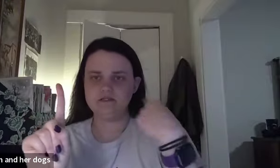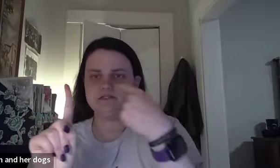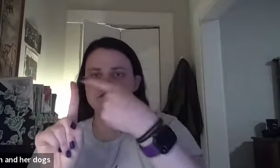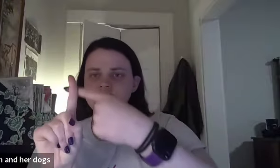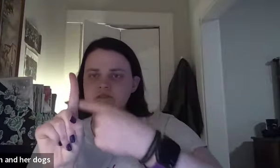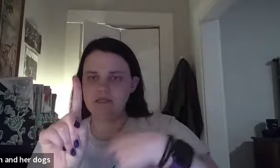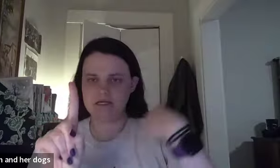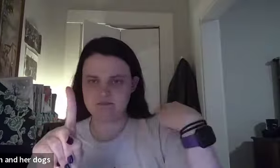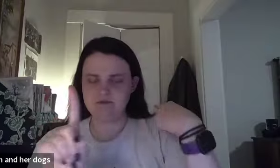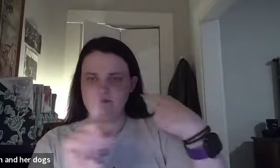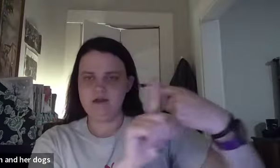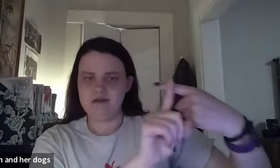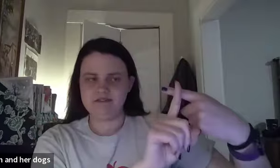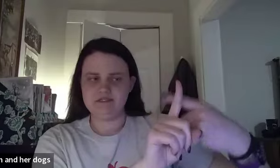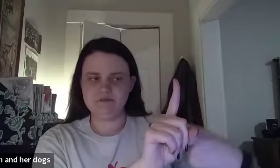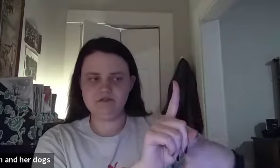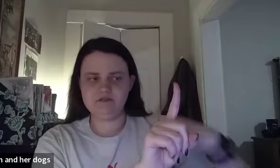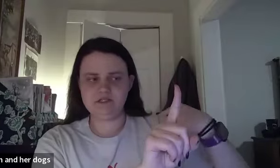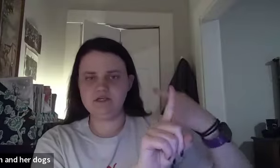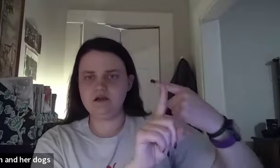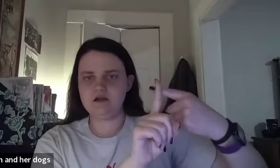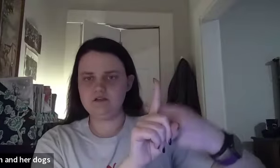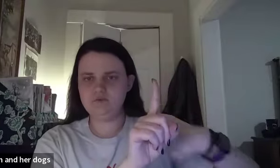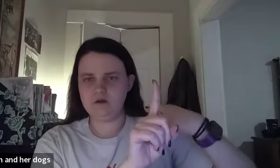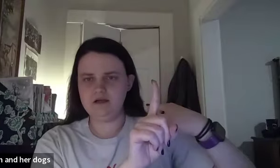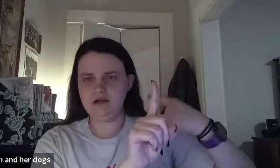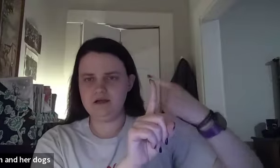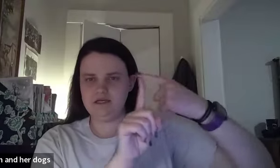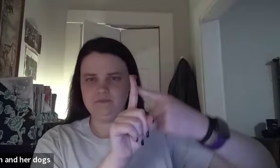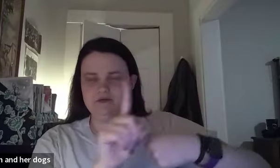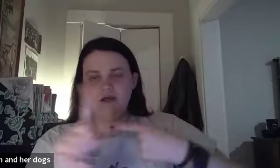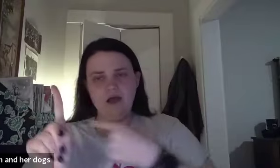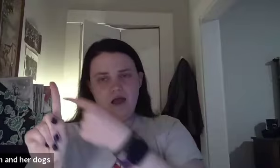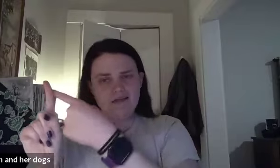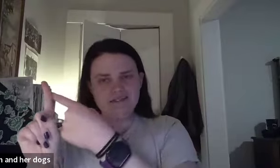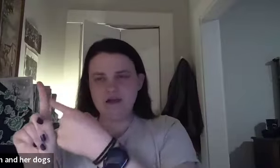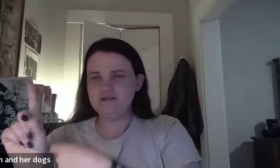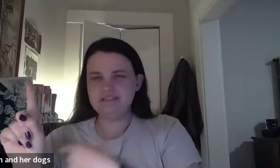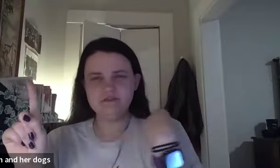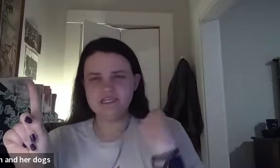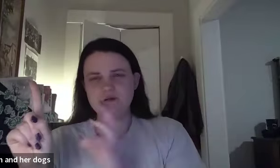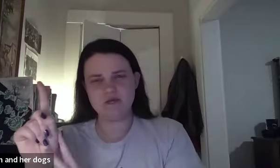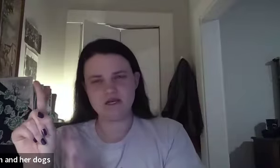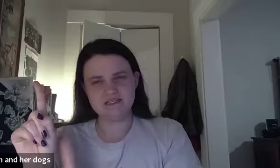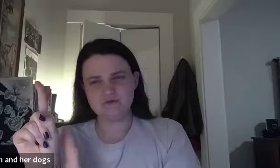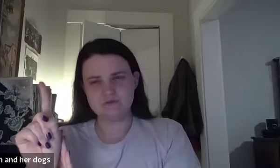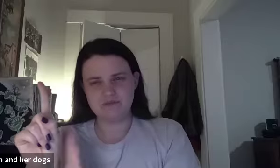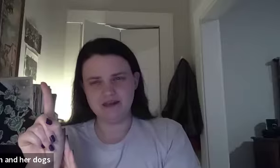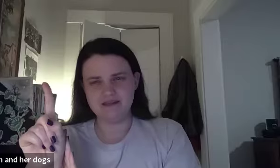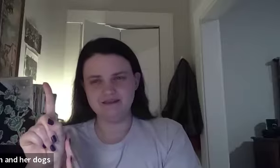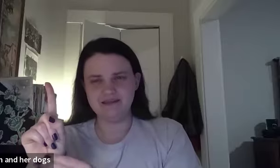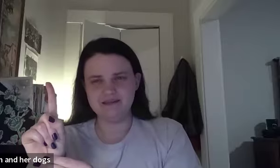month, last month. Typically, you want to kind of keep it. I always leave it this way because this is where my right hand